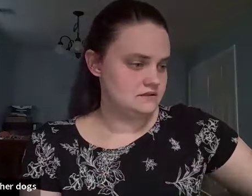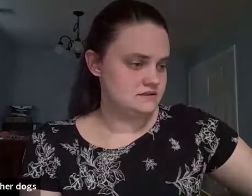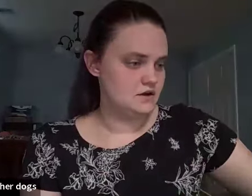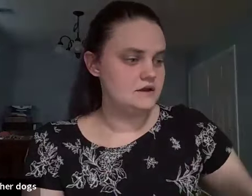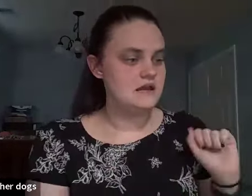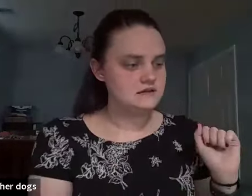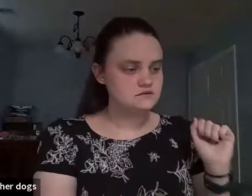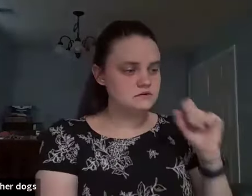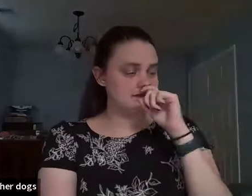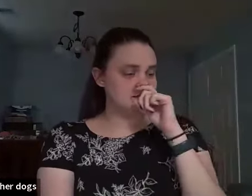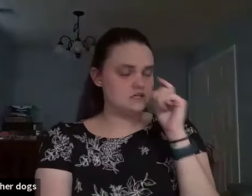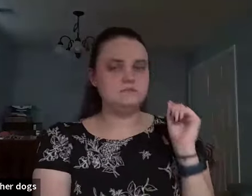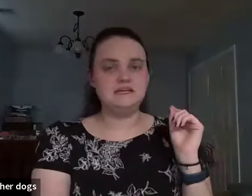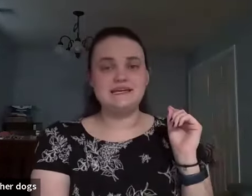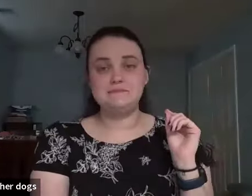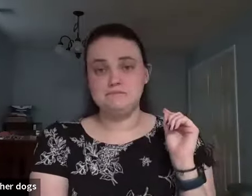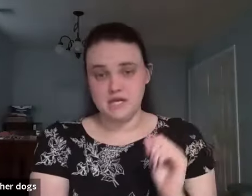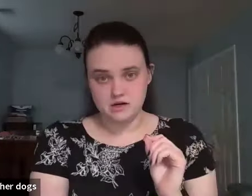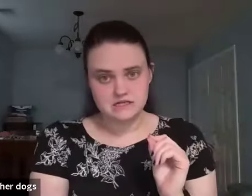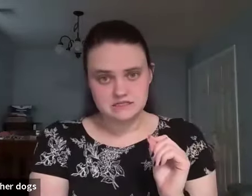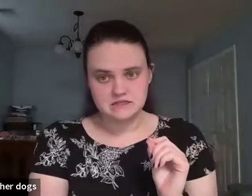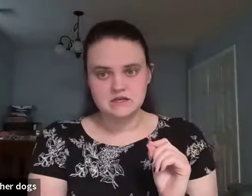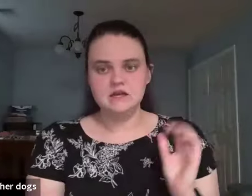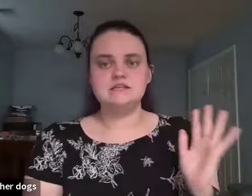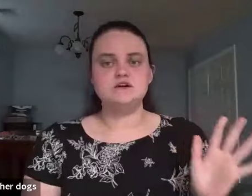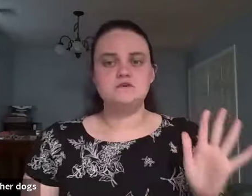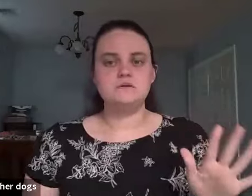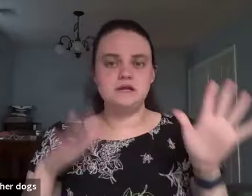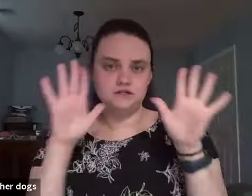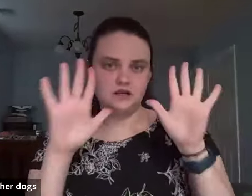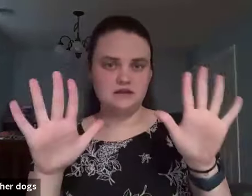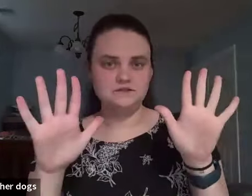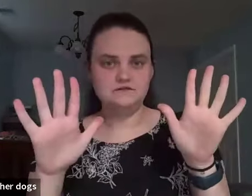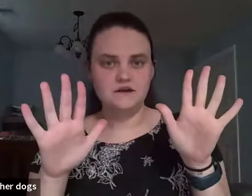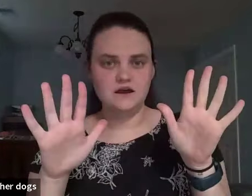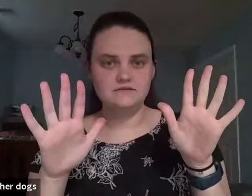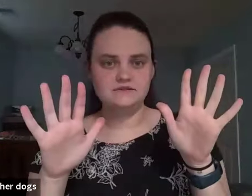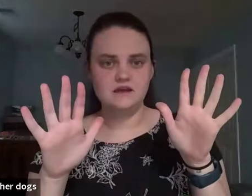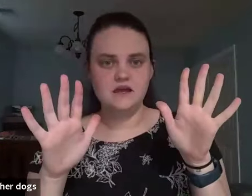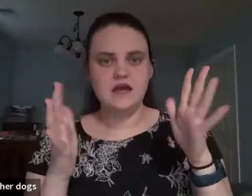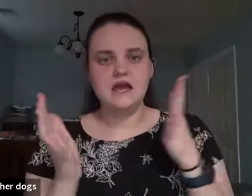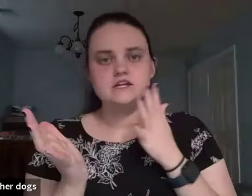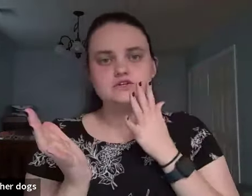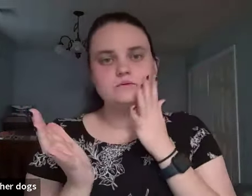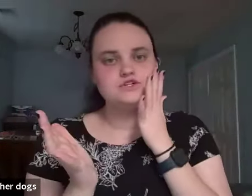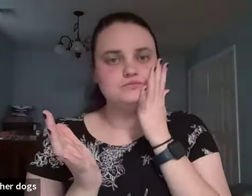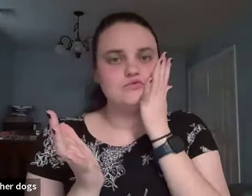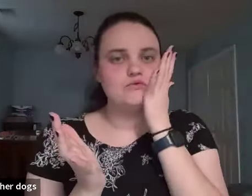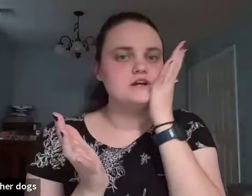Let's see. Our next one is going to be embarrassed. And so for embarrassed, you're going to have two fives and you're going to brush